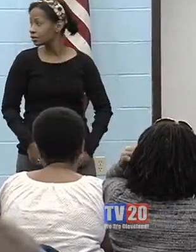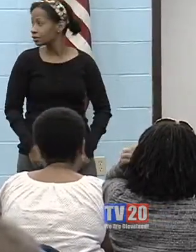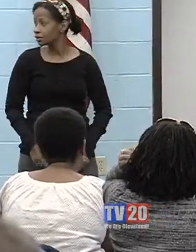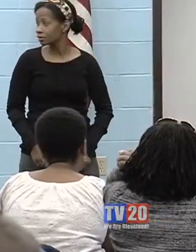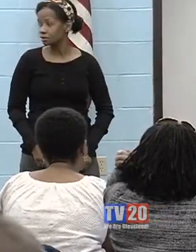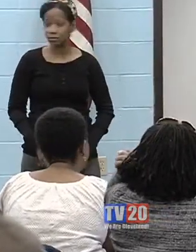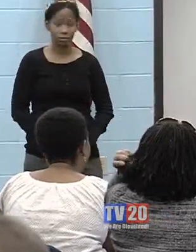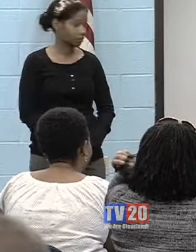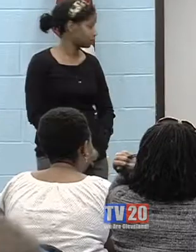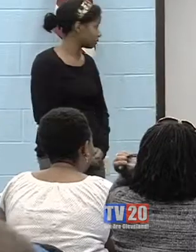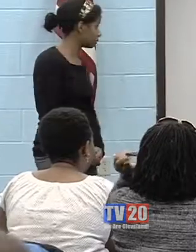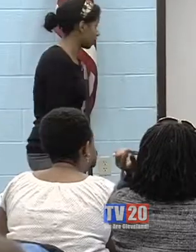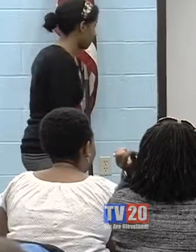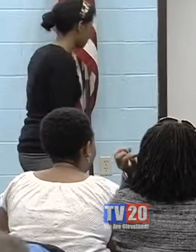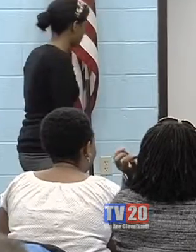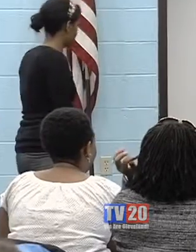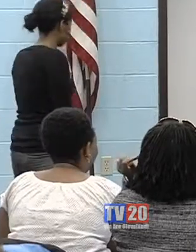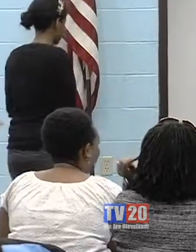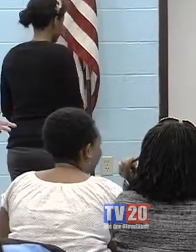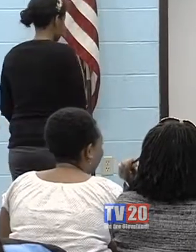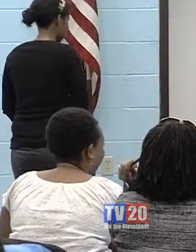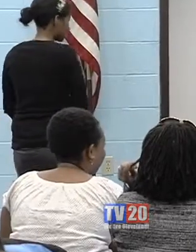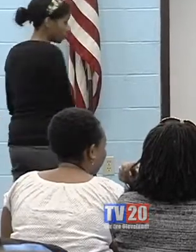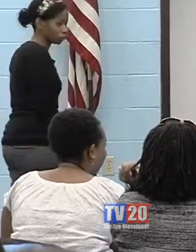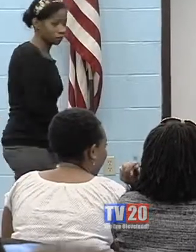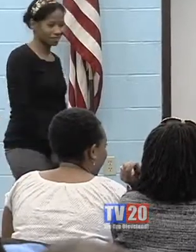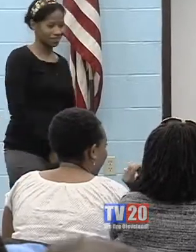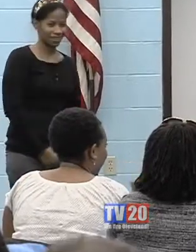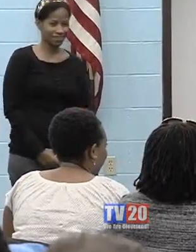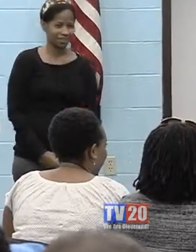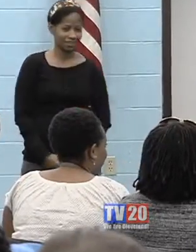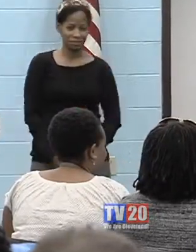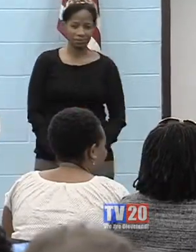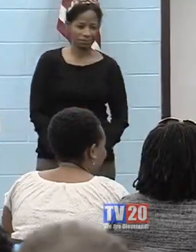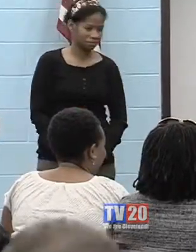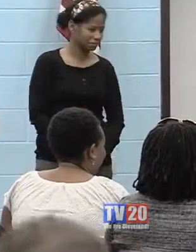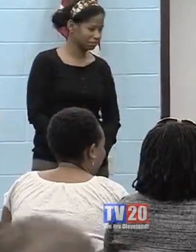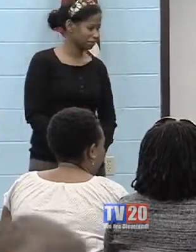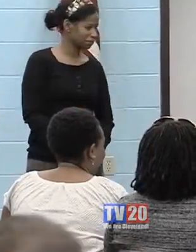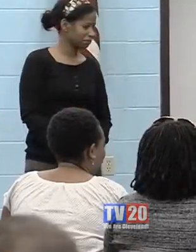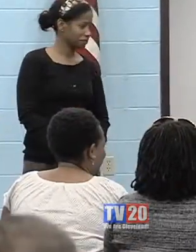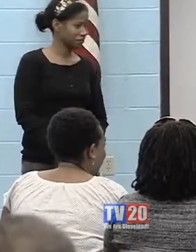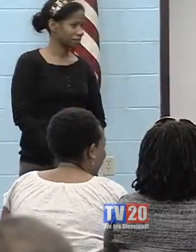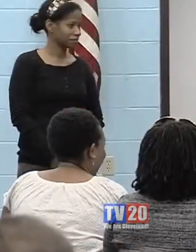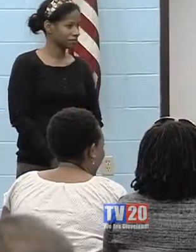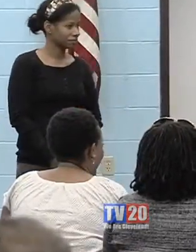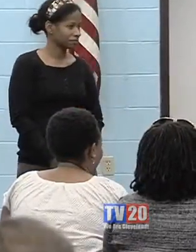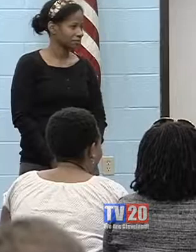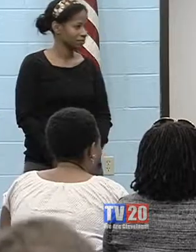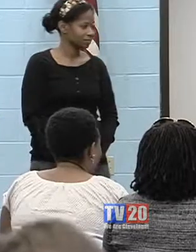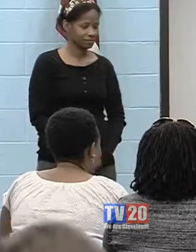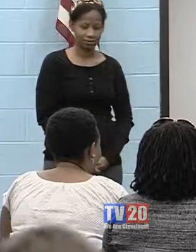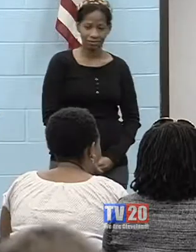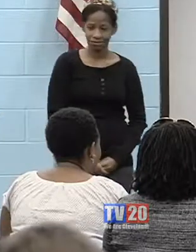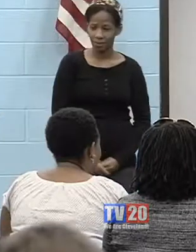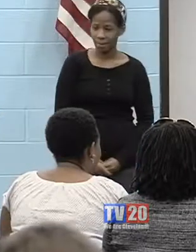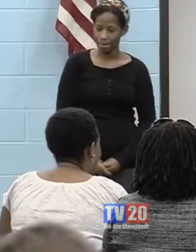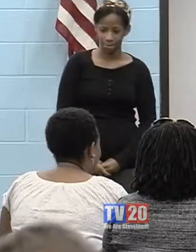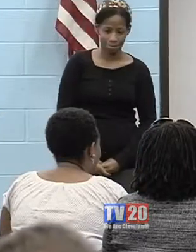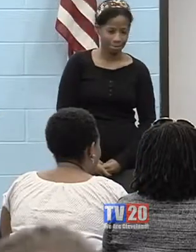they get set up, I'll do some small talk while you get set up and let you know that this has been a real